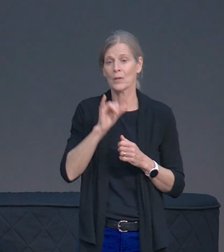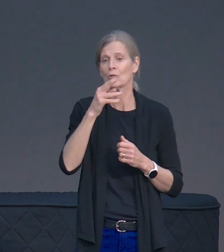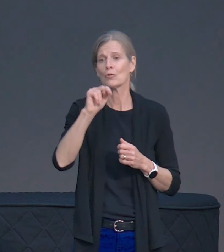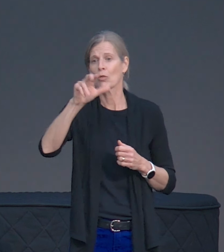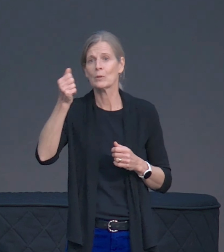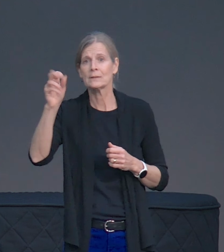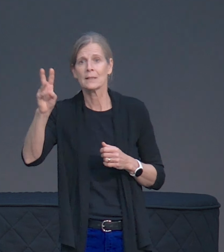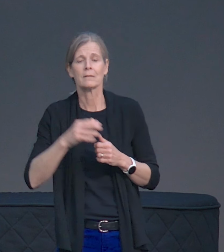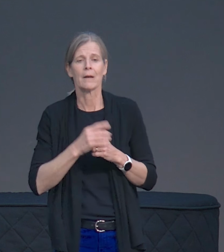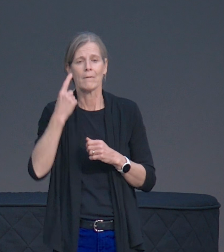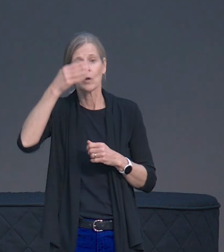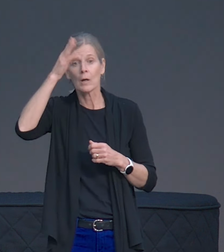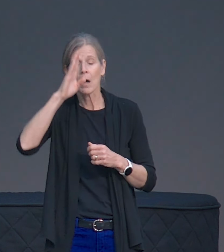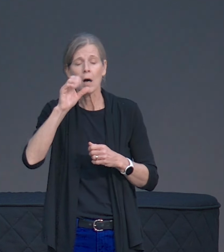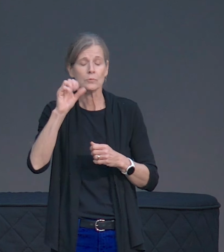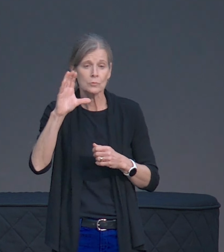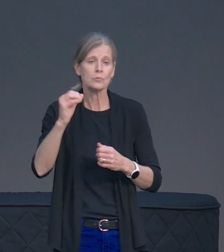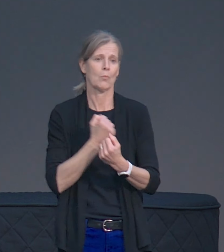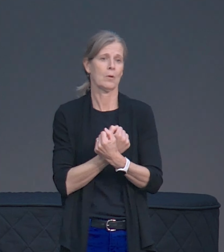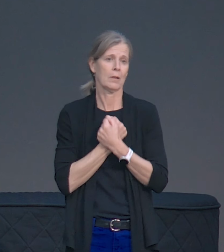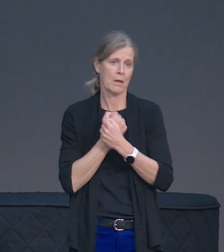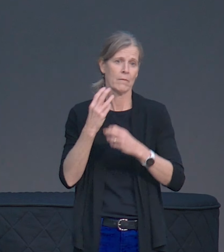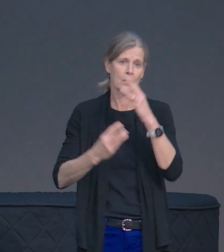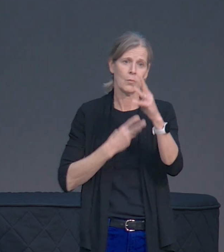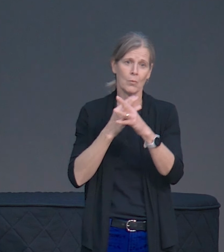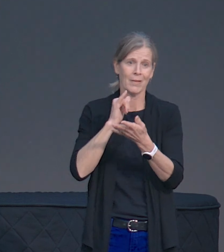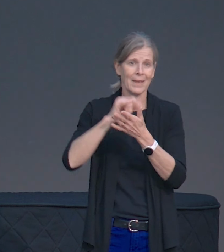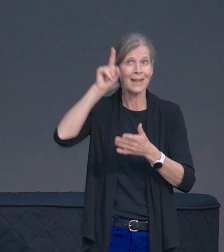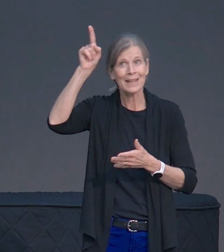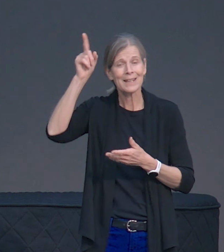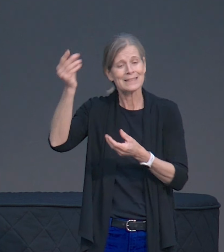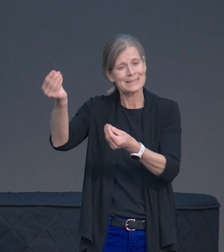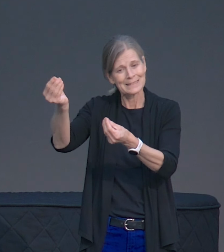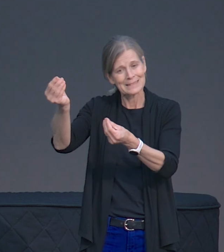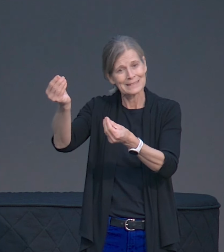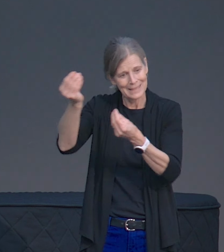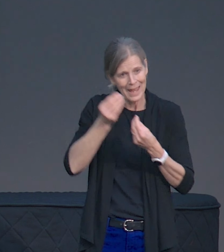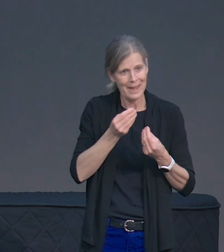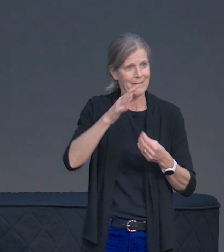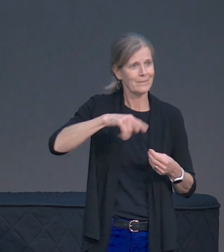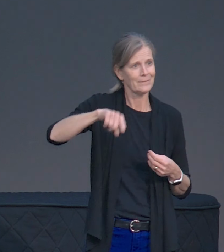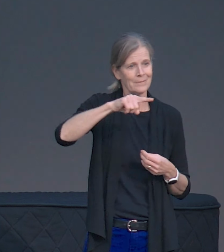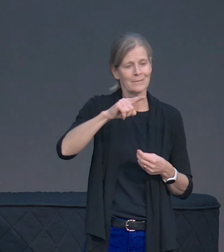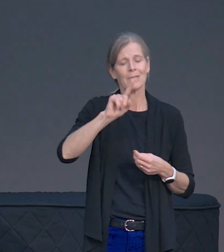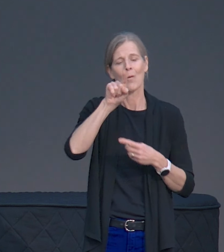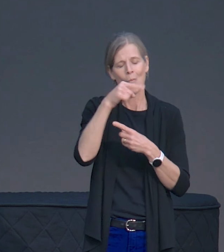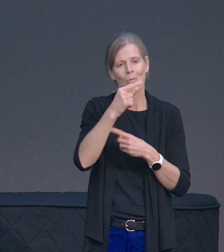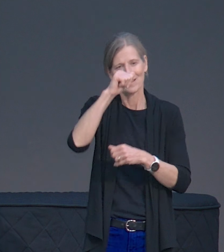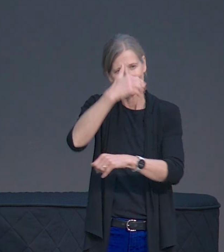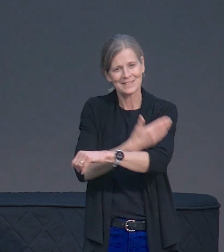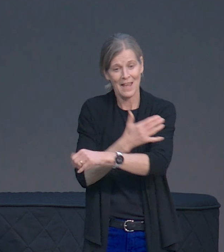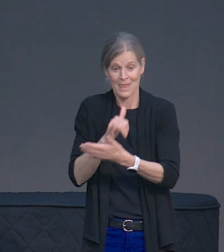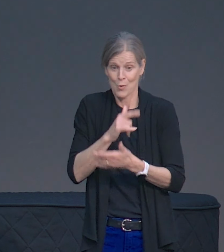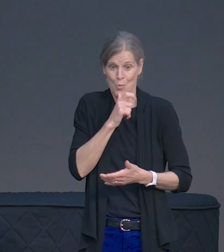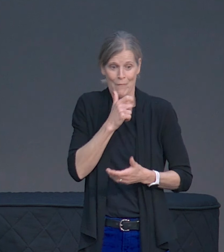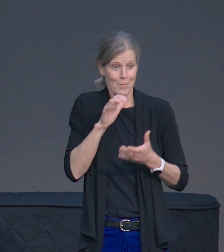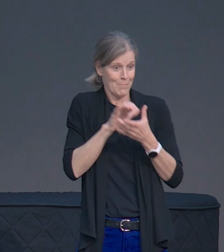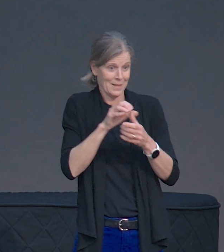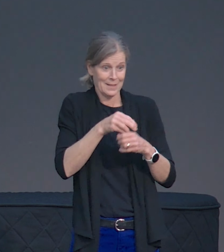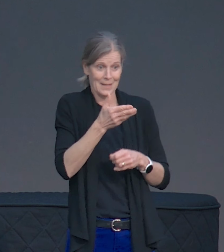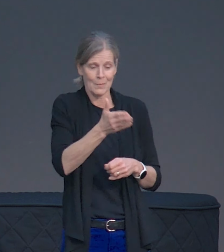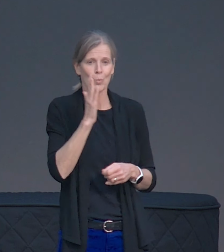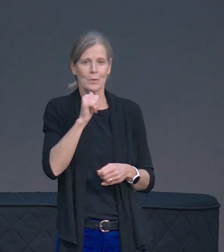For God So Loved The World That He Gave His Only Son That Whoever Believes In Him Should